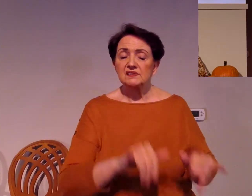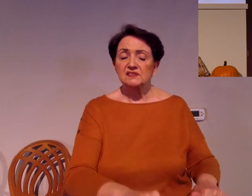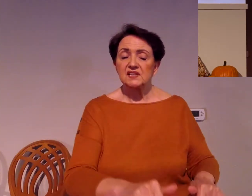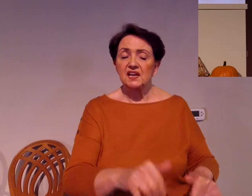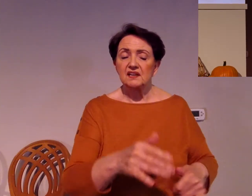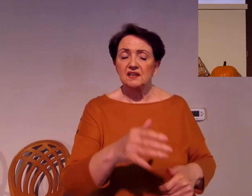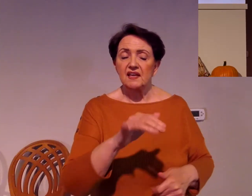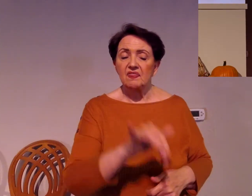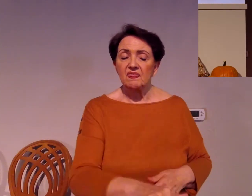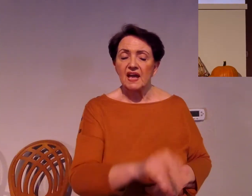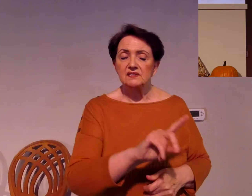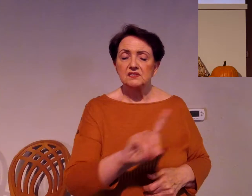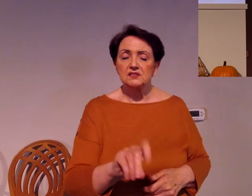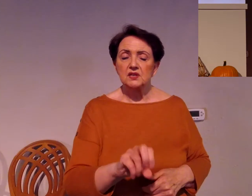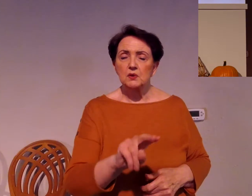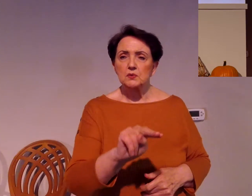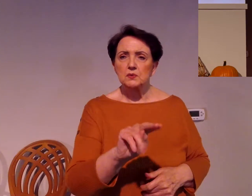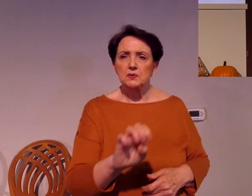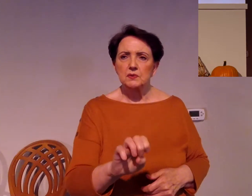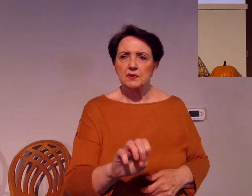What if I stayed in this boot?